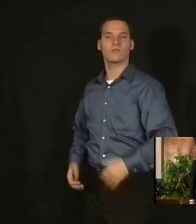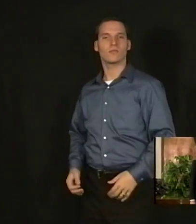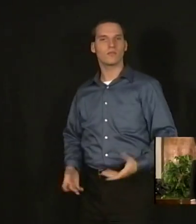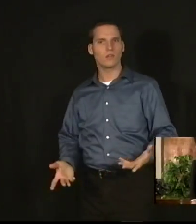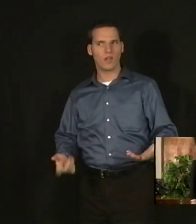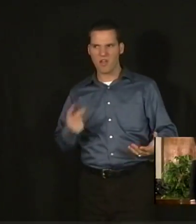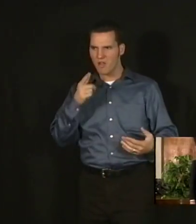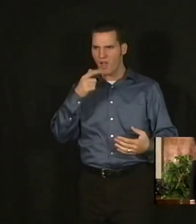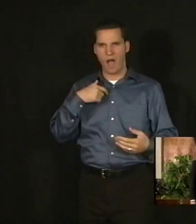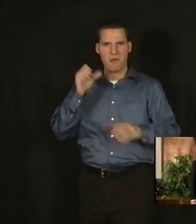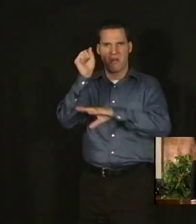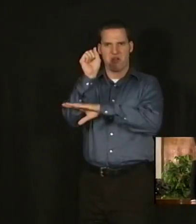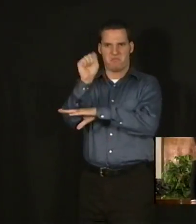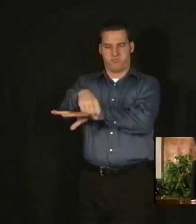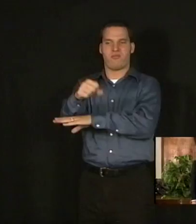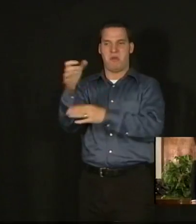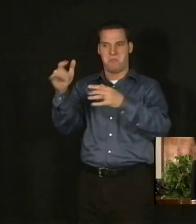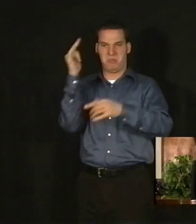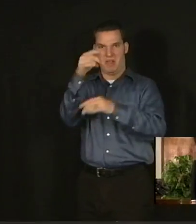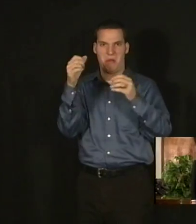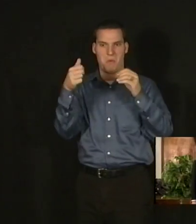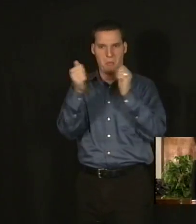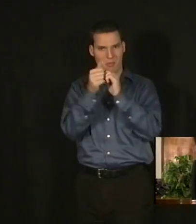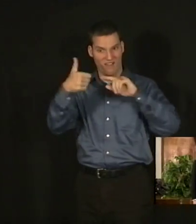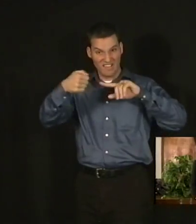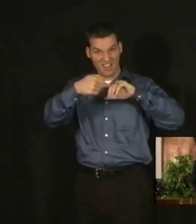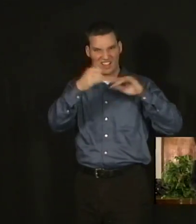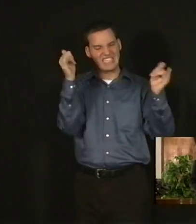kidding. I'm going to take over a plane with a fingernail clipper.